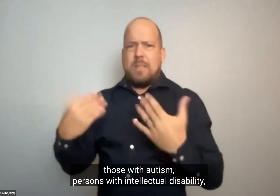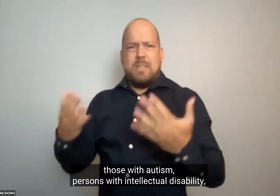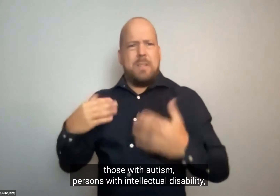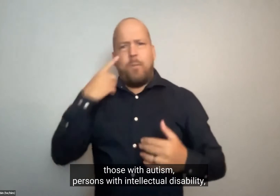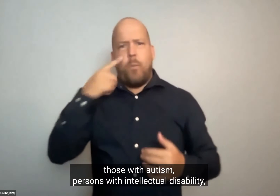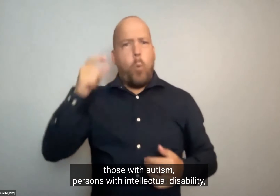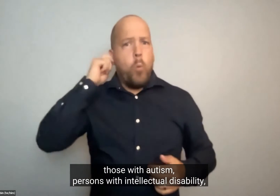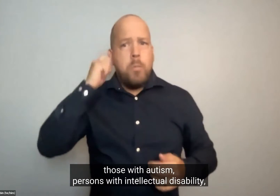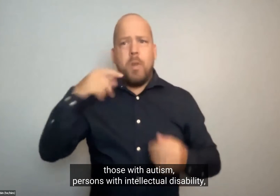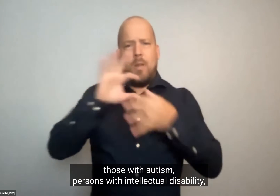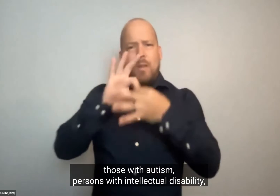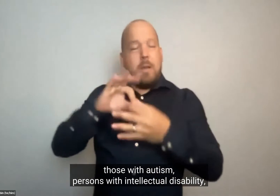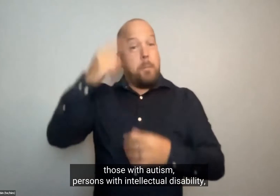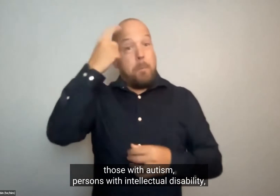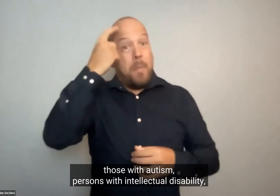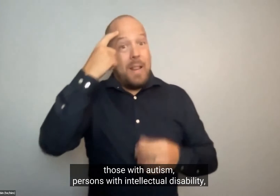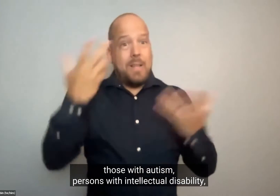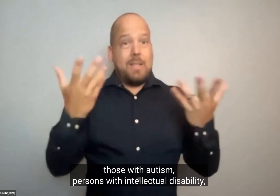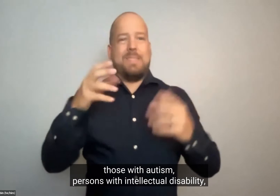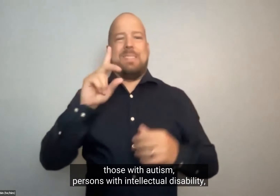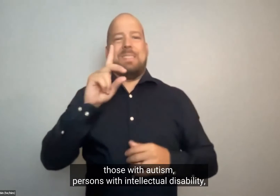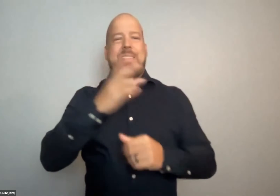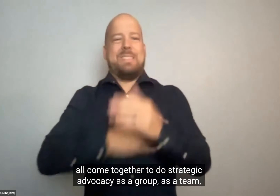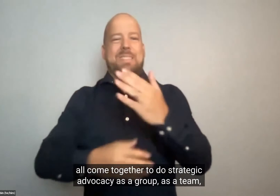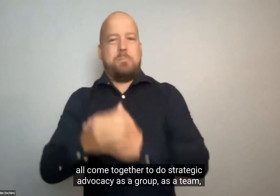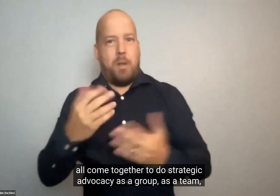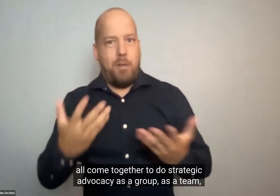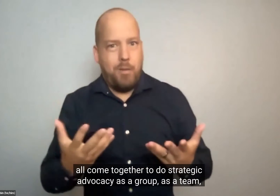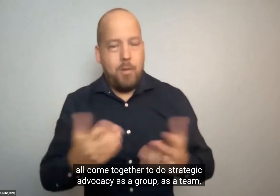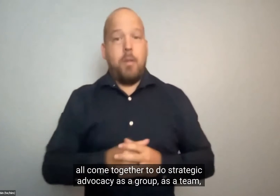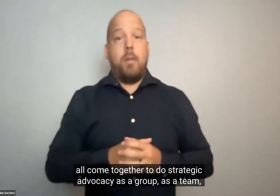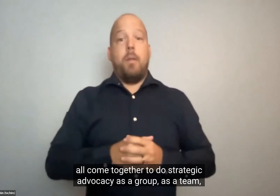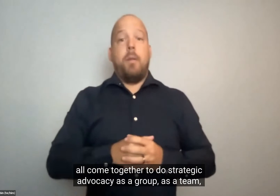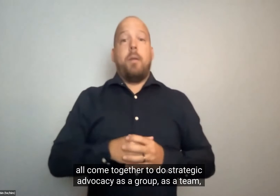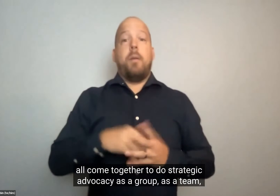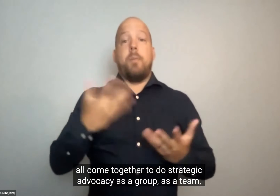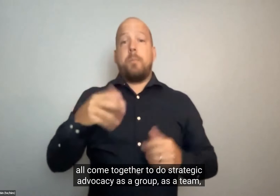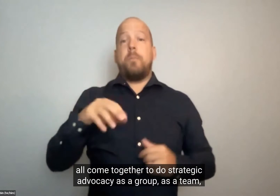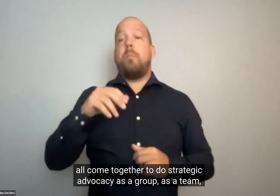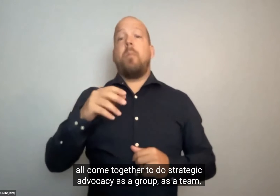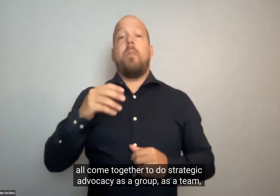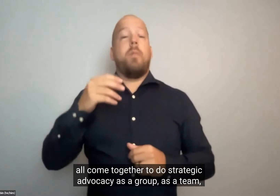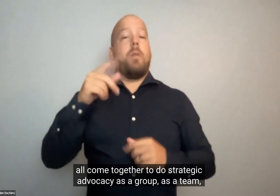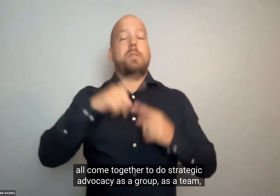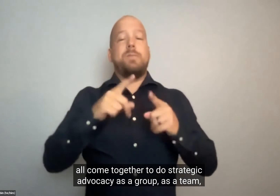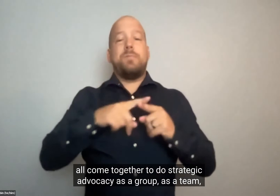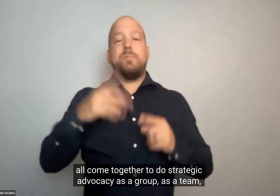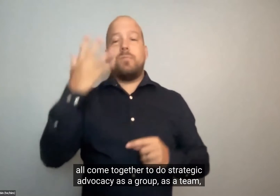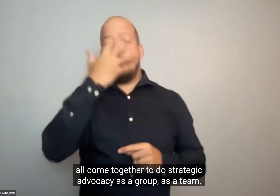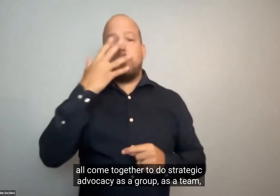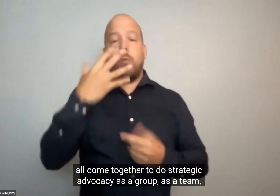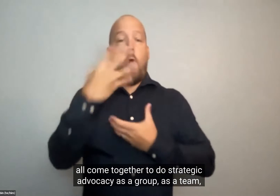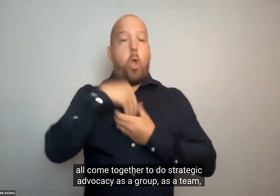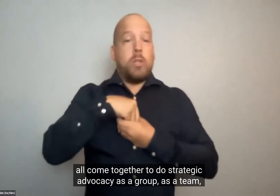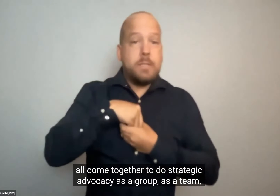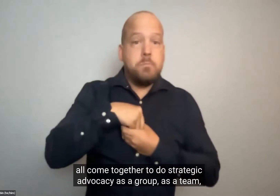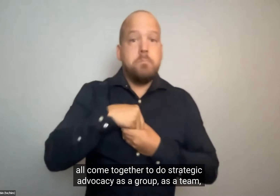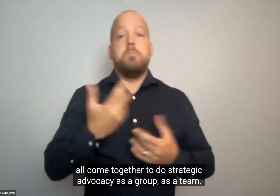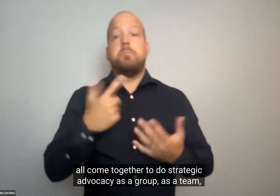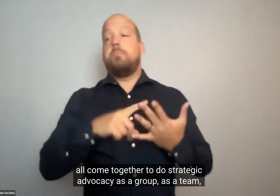those with autism, persons with intellectual disability, all come together to do strategic